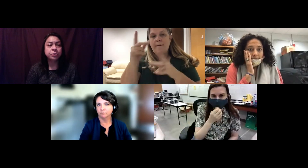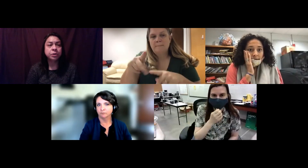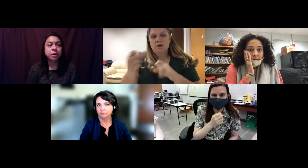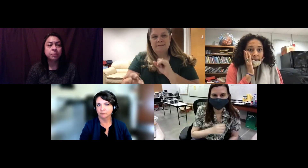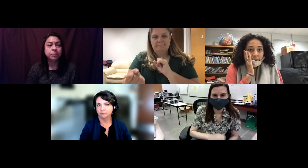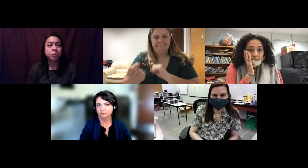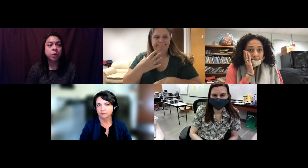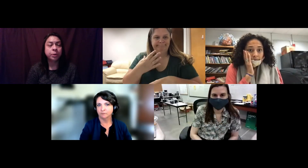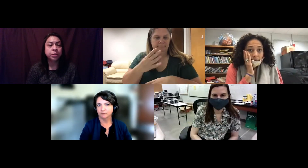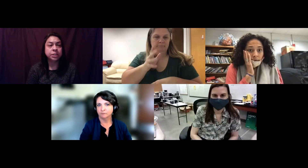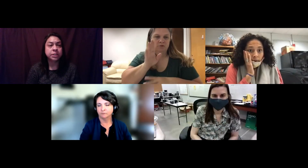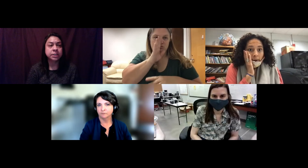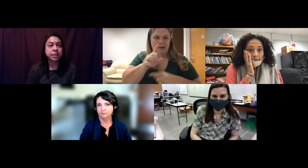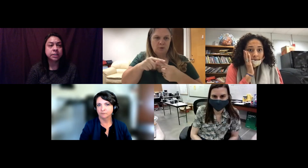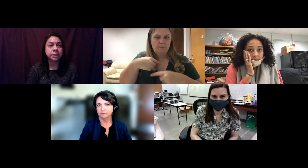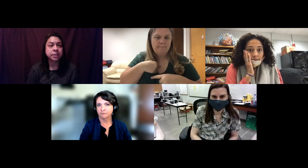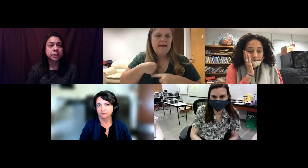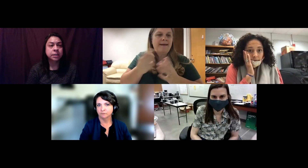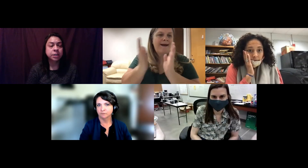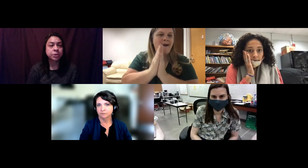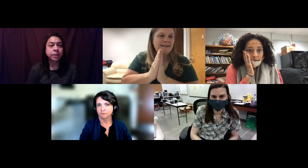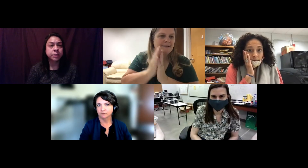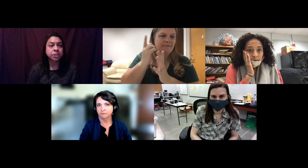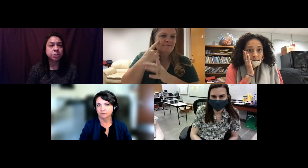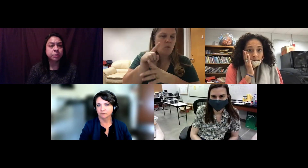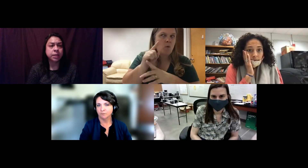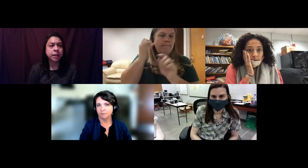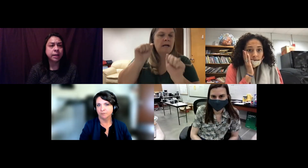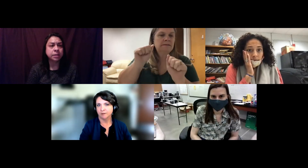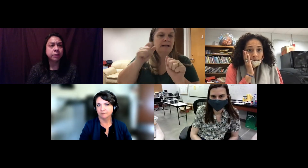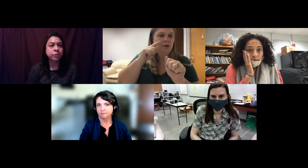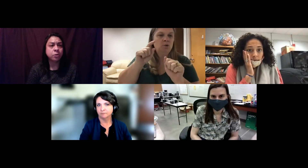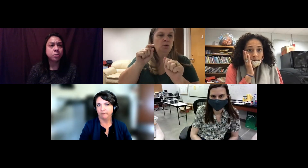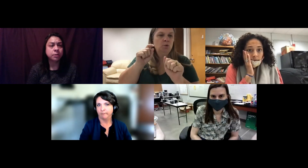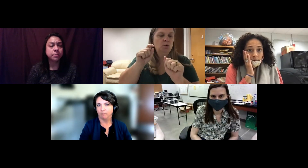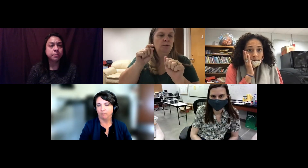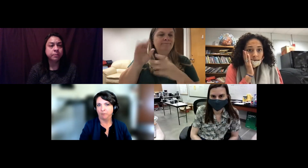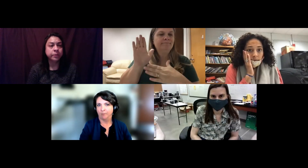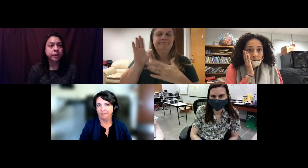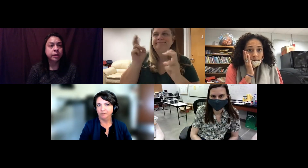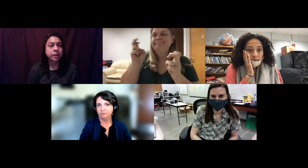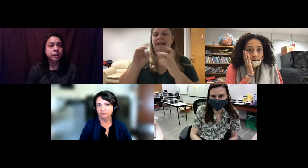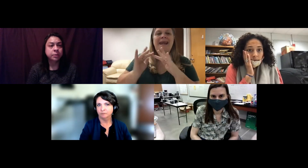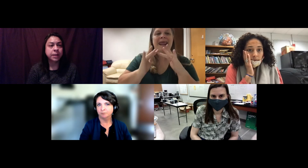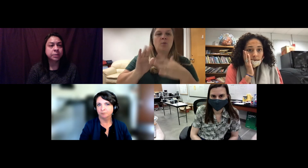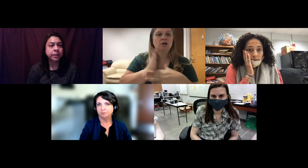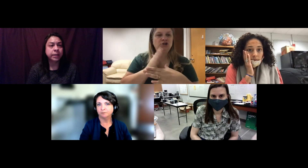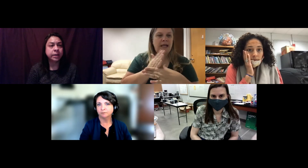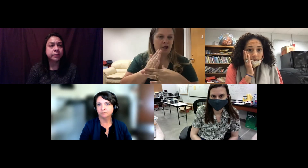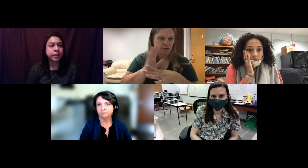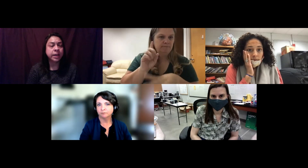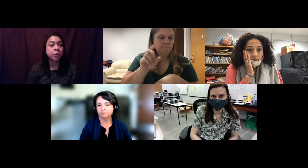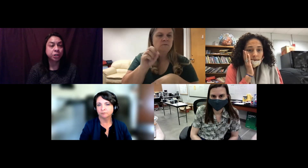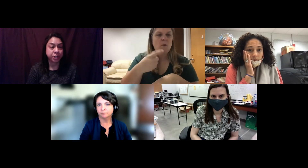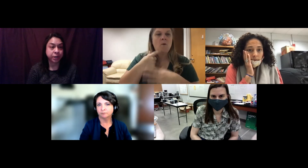know one person sent a direct message to me asking for the possibility